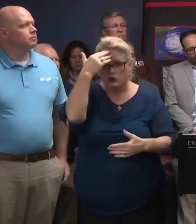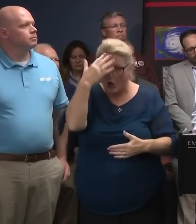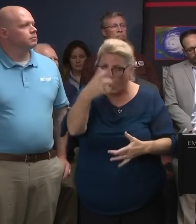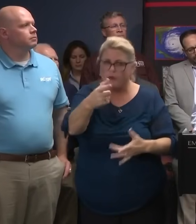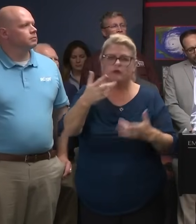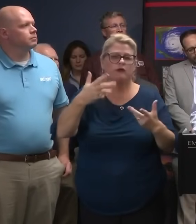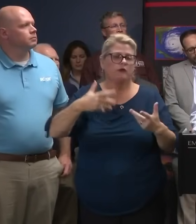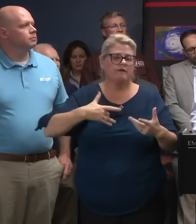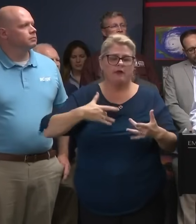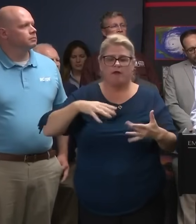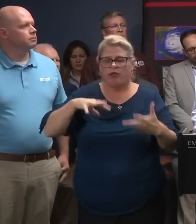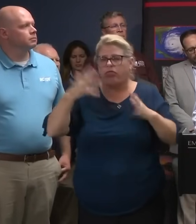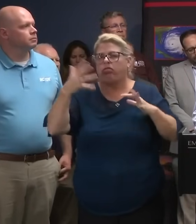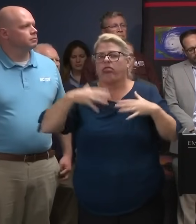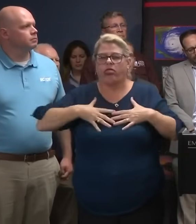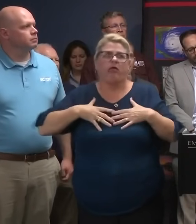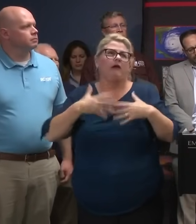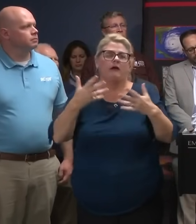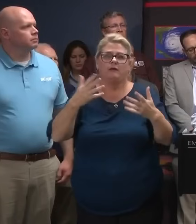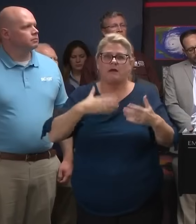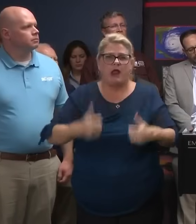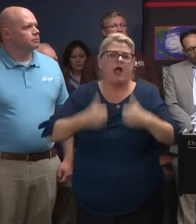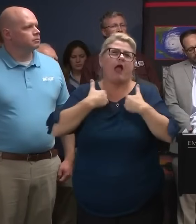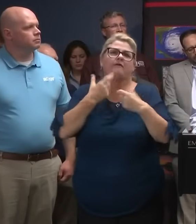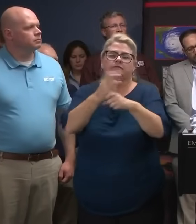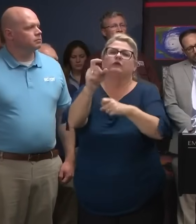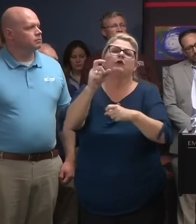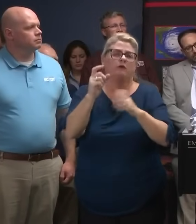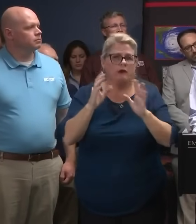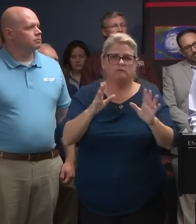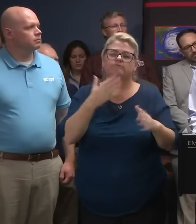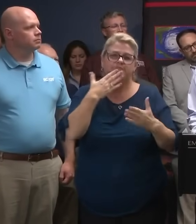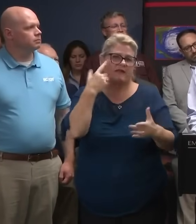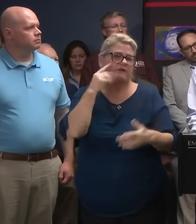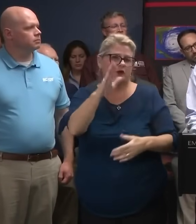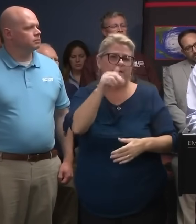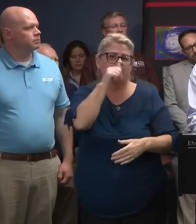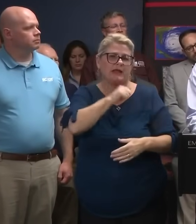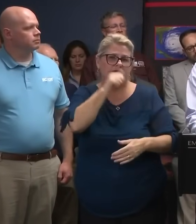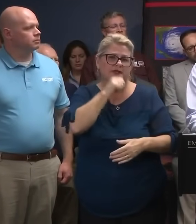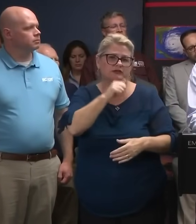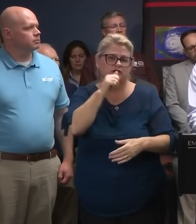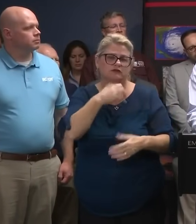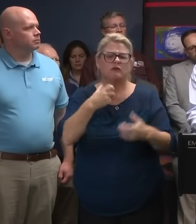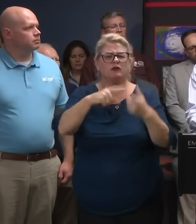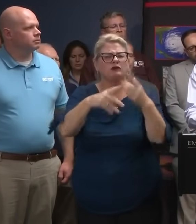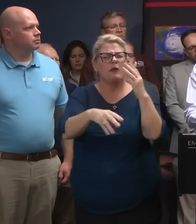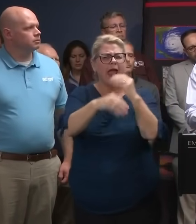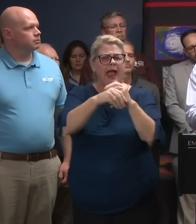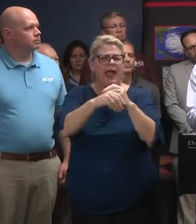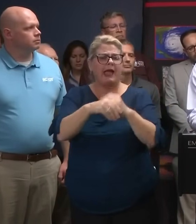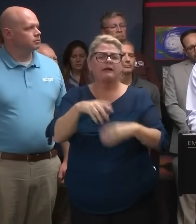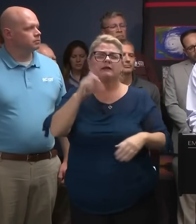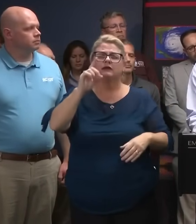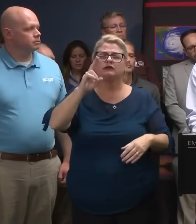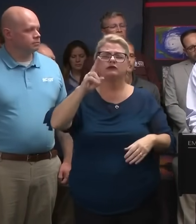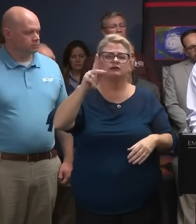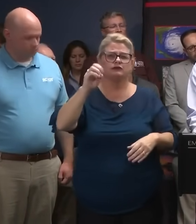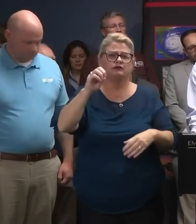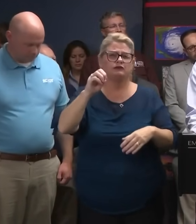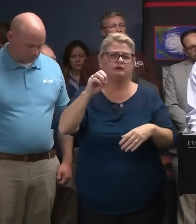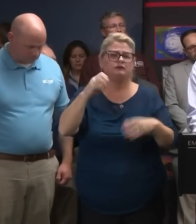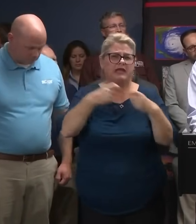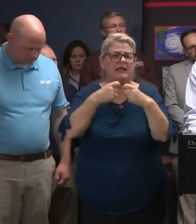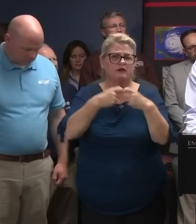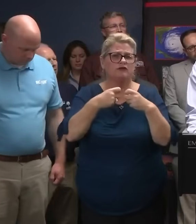how disruptive this is to people's lives. I'd like to end on something that we're focused on every day at Duke Energy. Governor, you mentioned